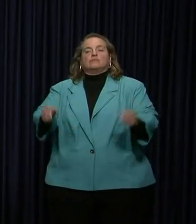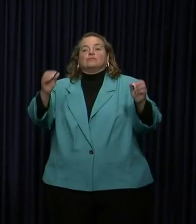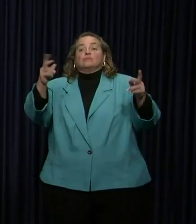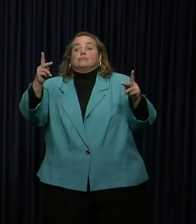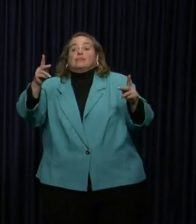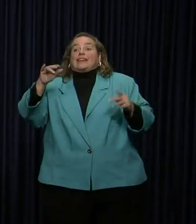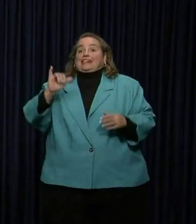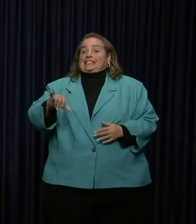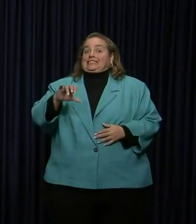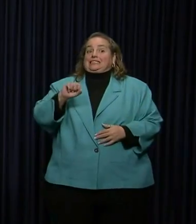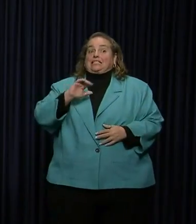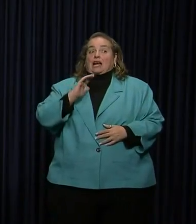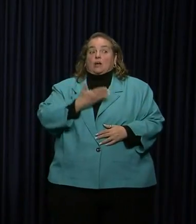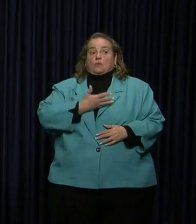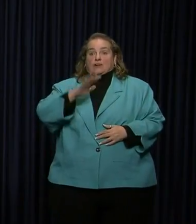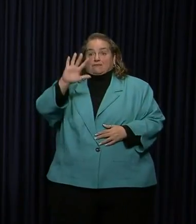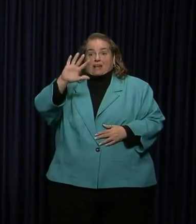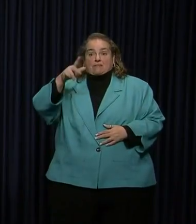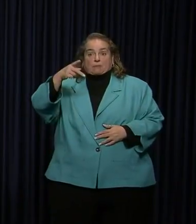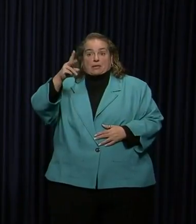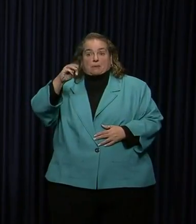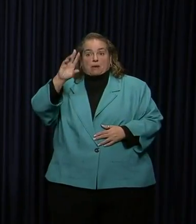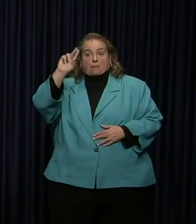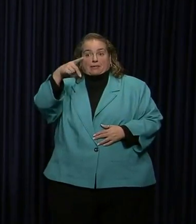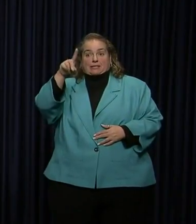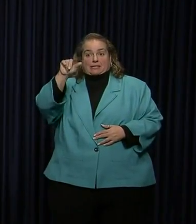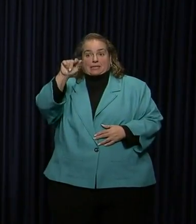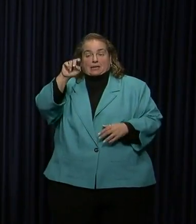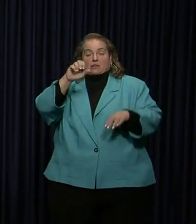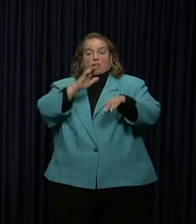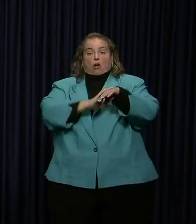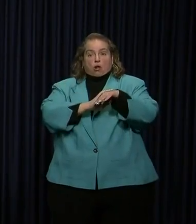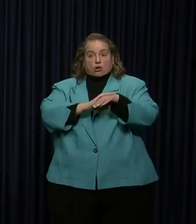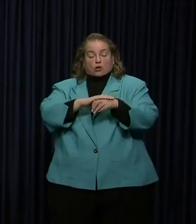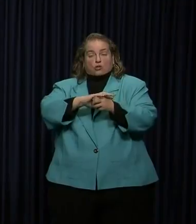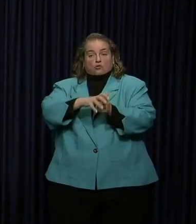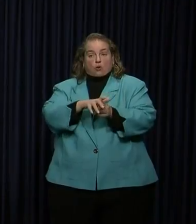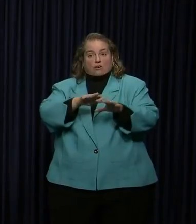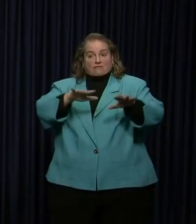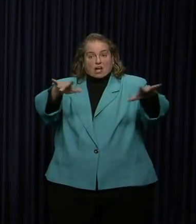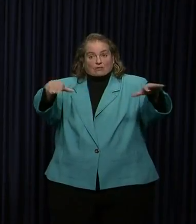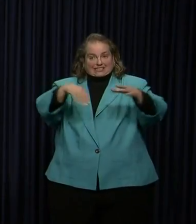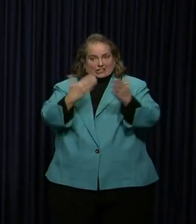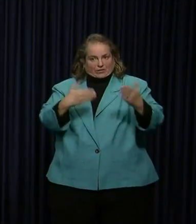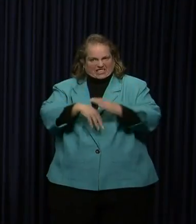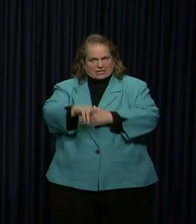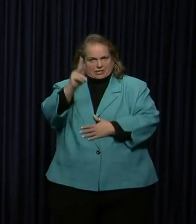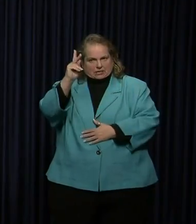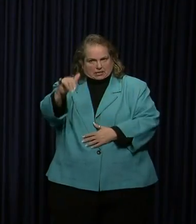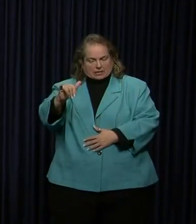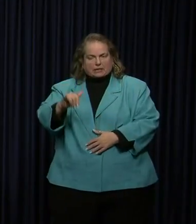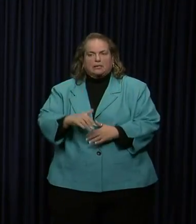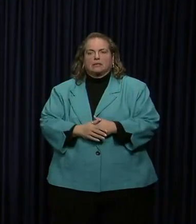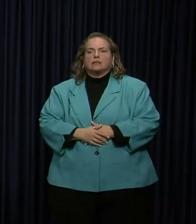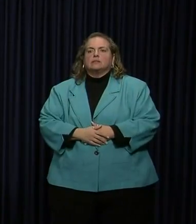All right, this is our 5 p.m. update on the coronavirus in Kentucky.